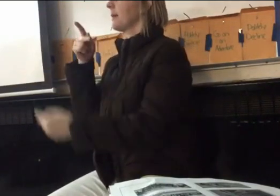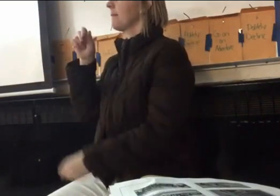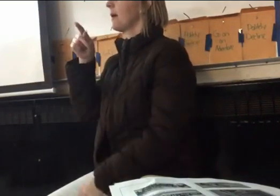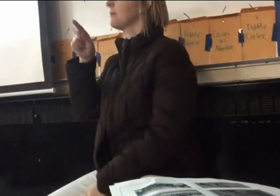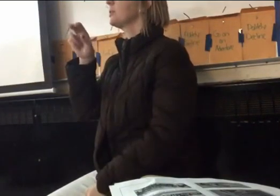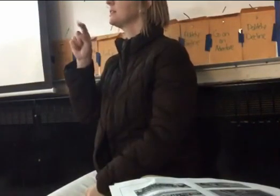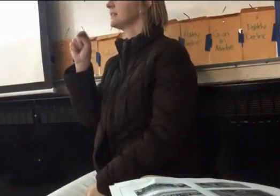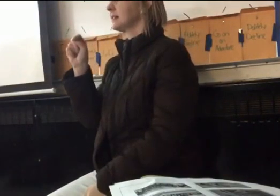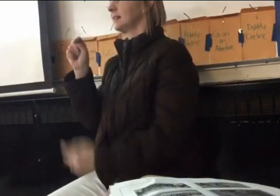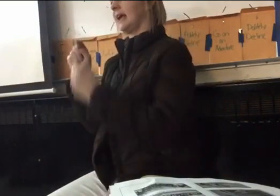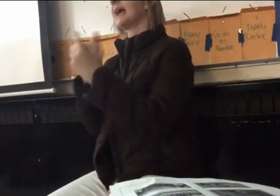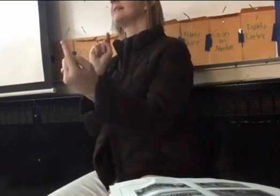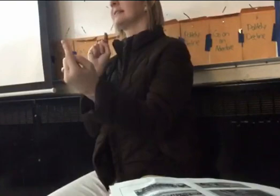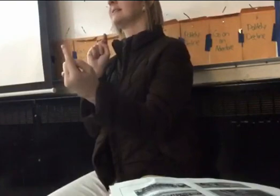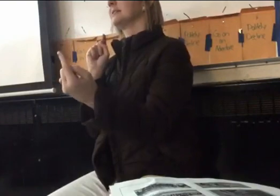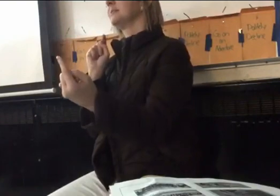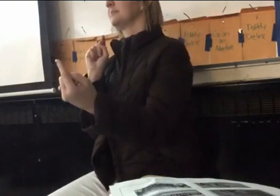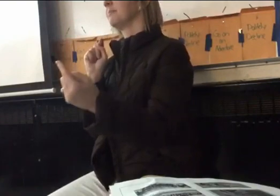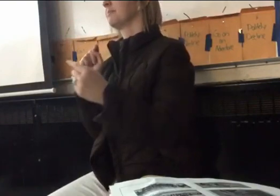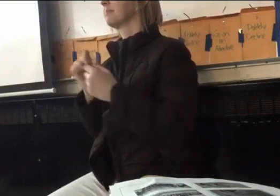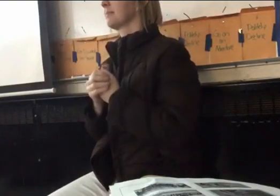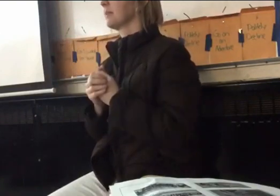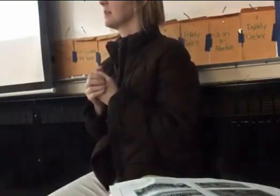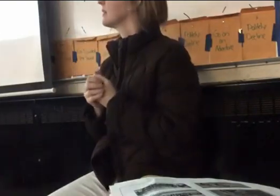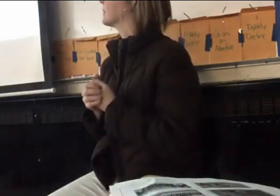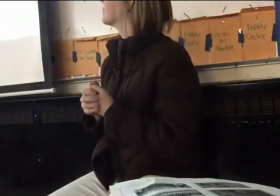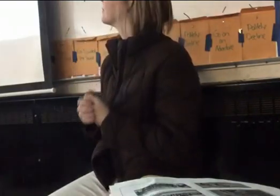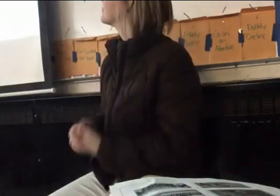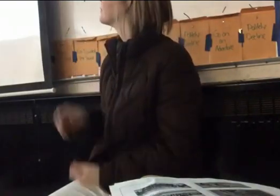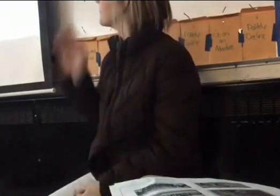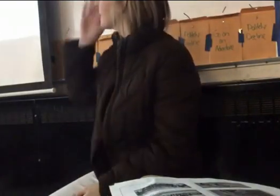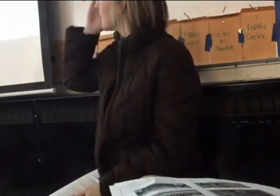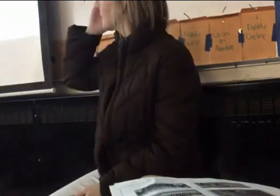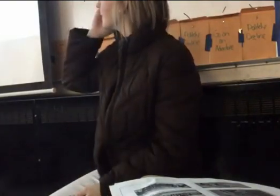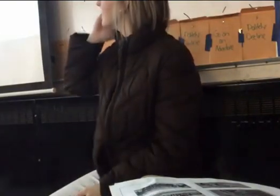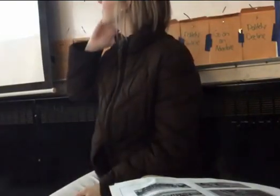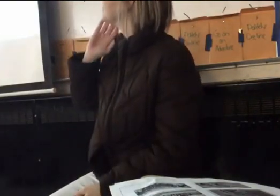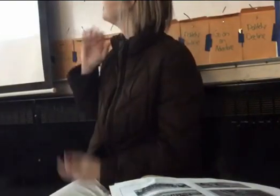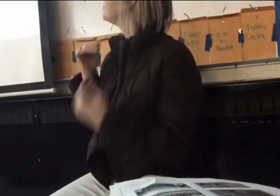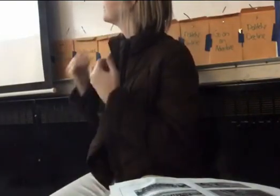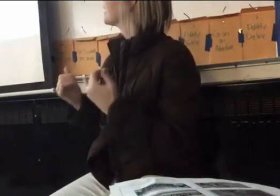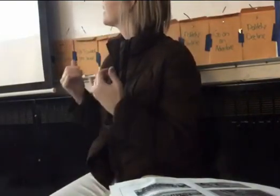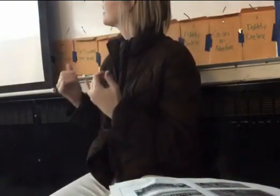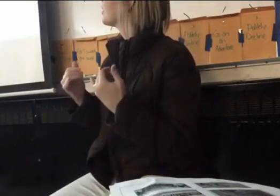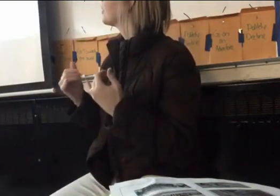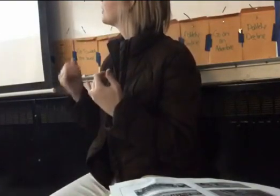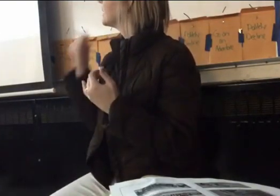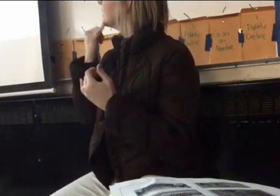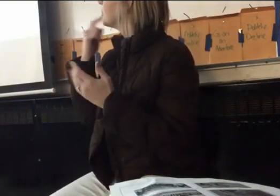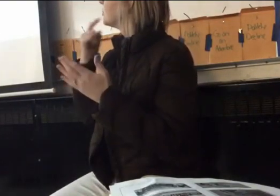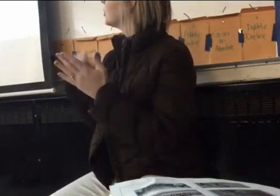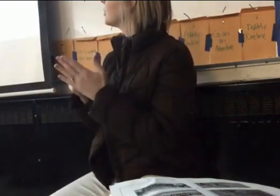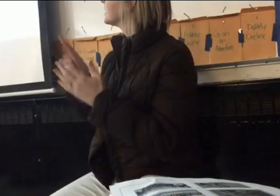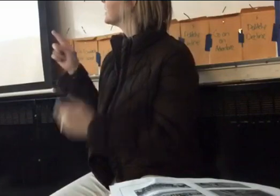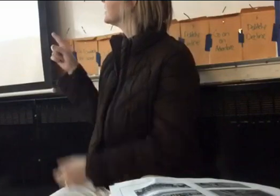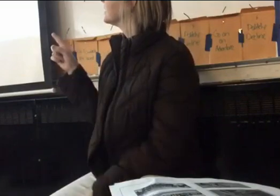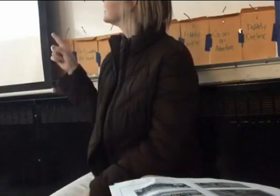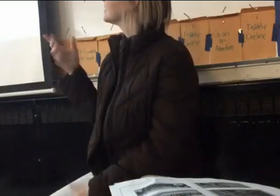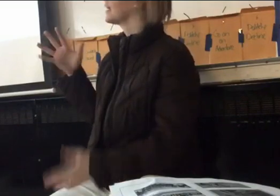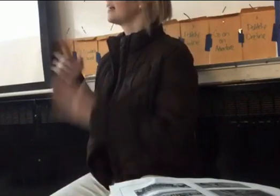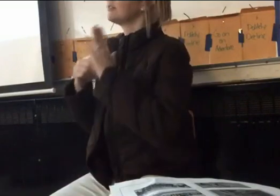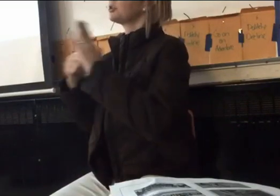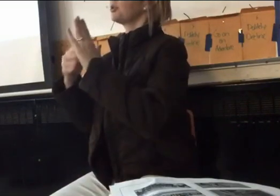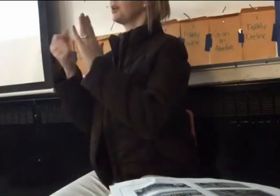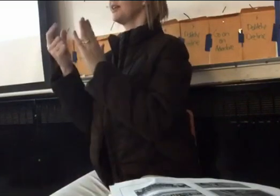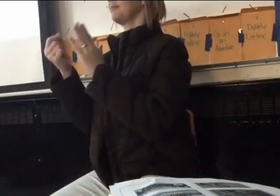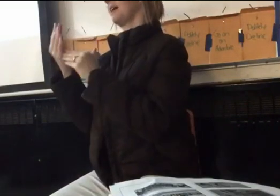anti-populist? Anti, right? Basically going all over the place. Now, if you notice in this one, this is kind of showing you a